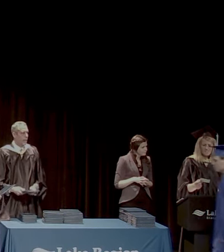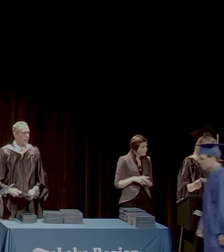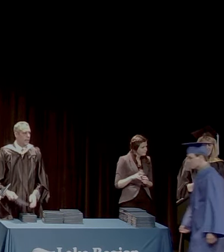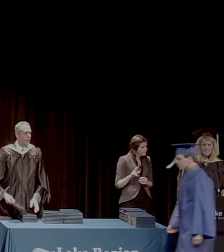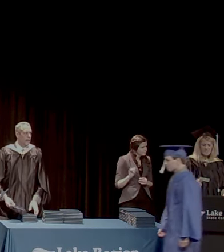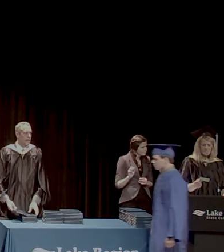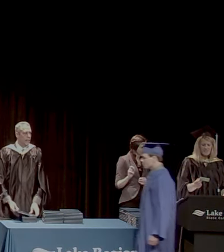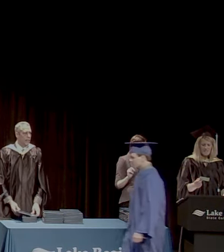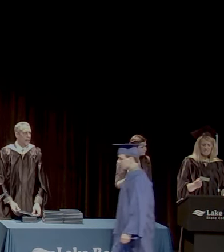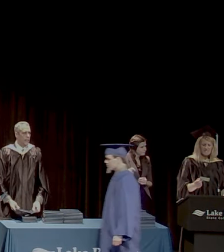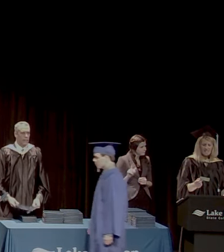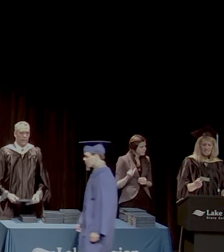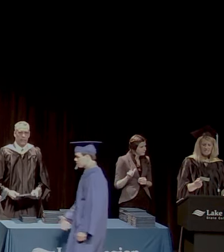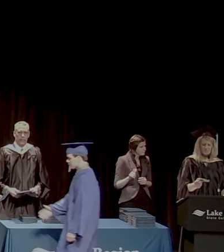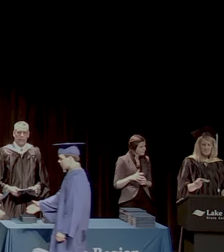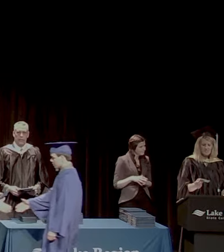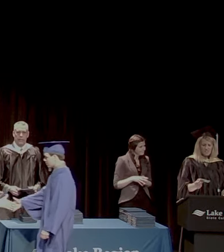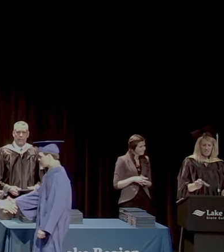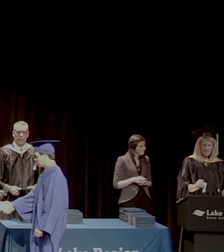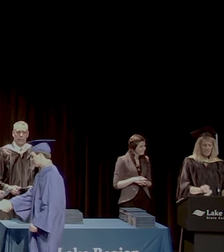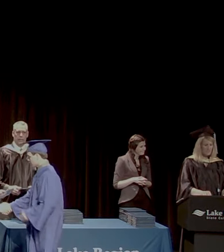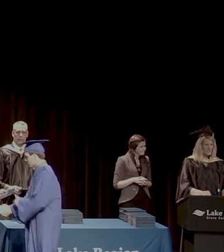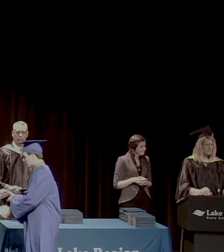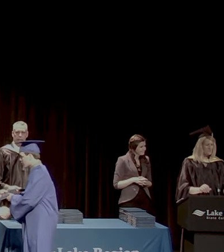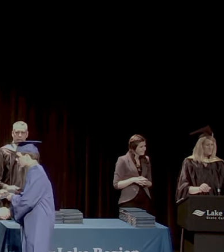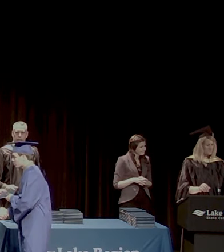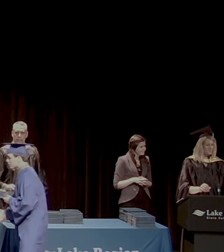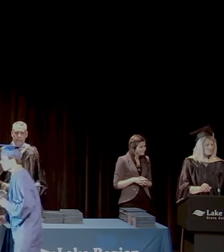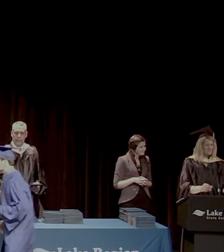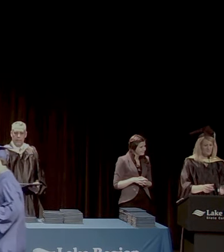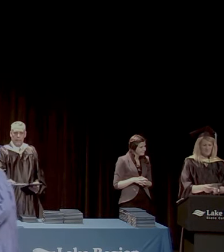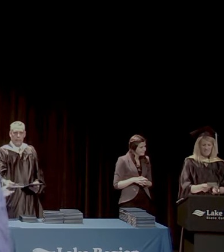Ryan Larson, Associate in Applied Science, Precision Agriculture.